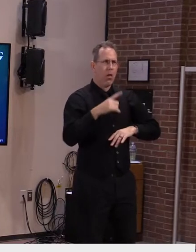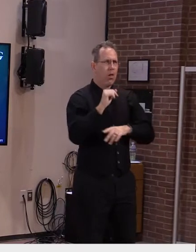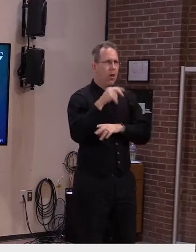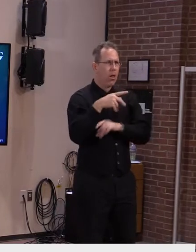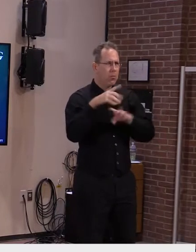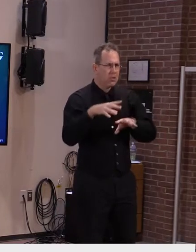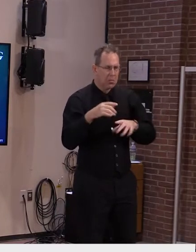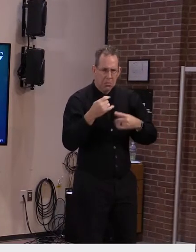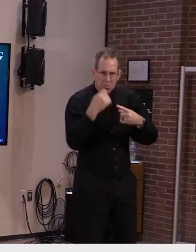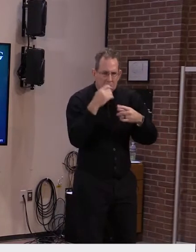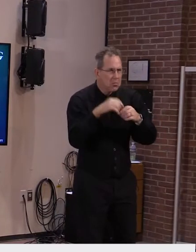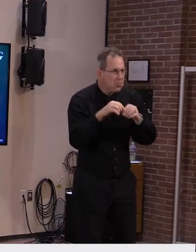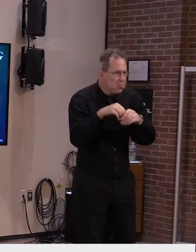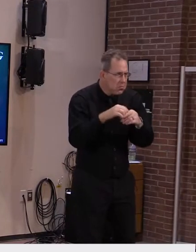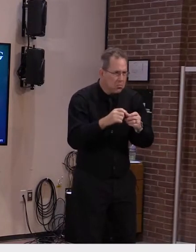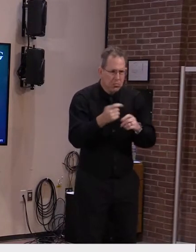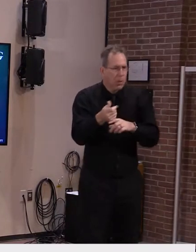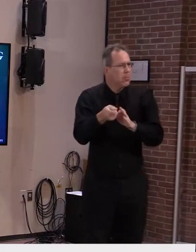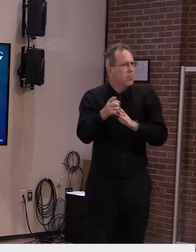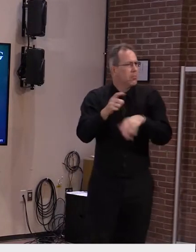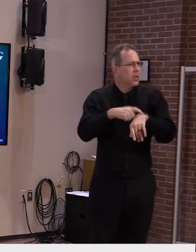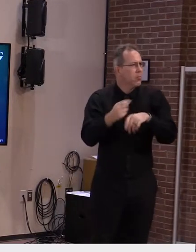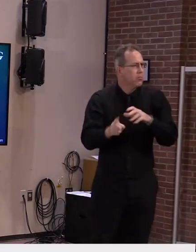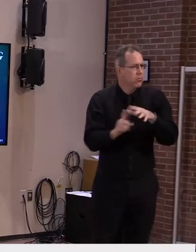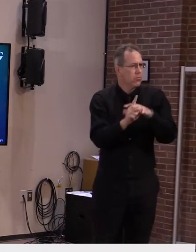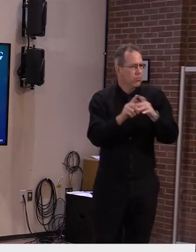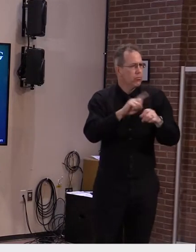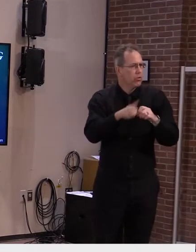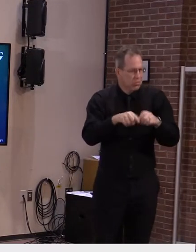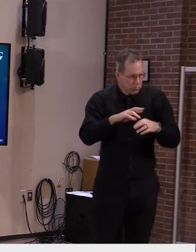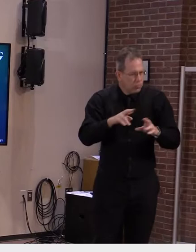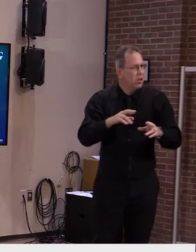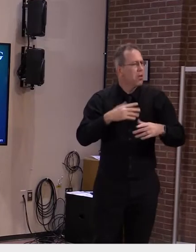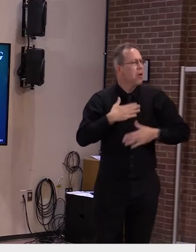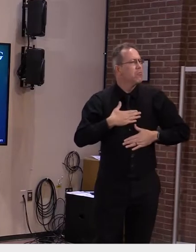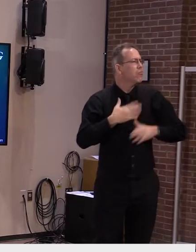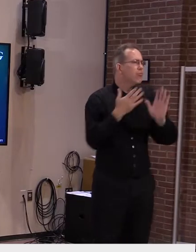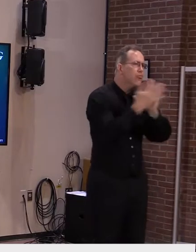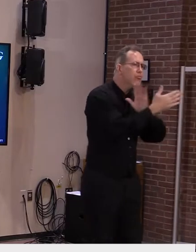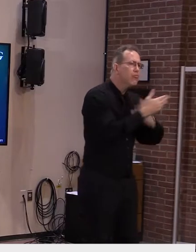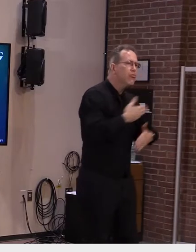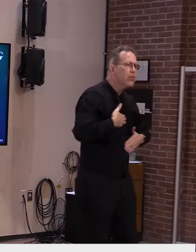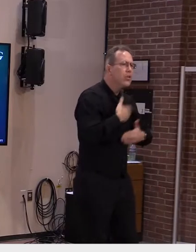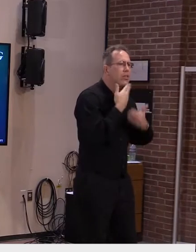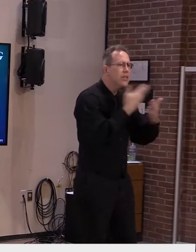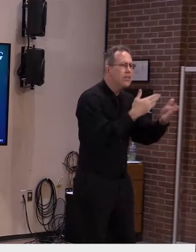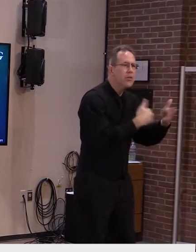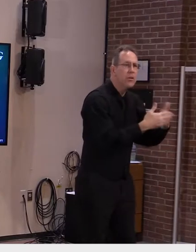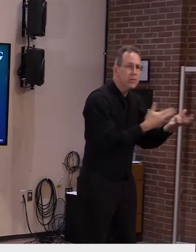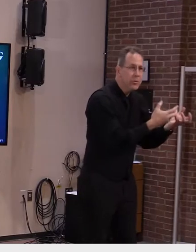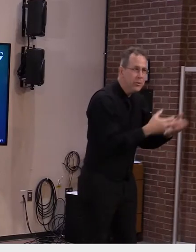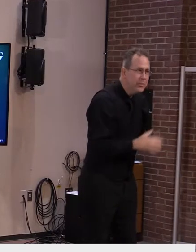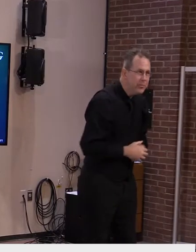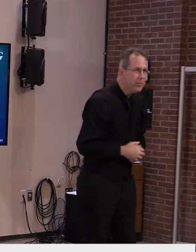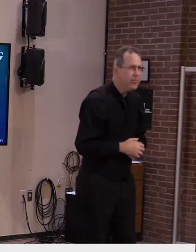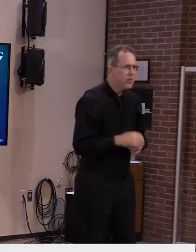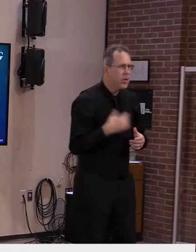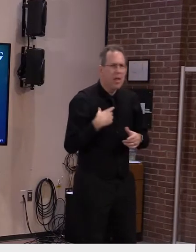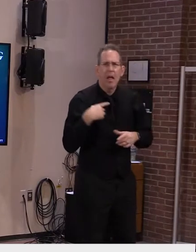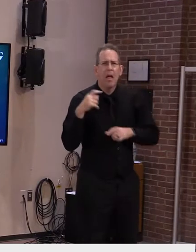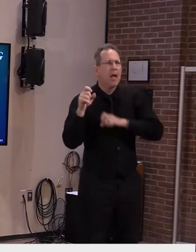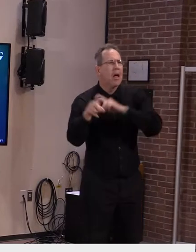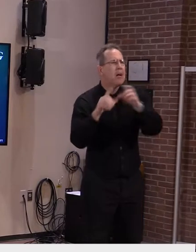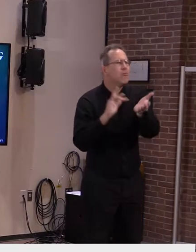have spoken with the majority of people that were tested on Wednesday, and we have learned a lot from the